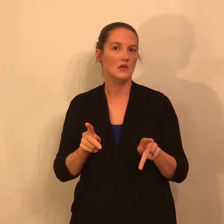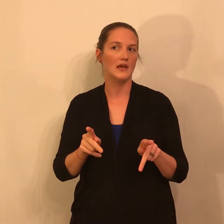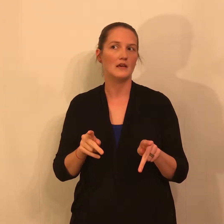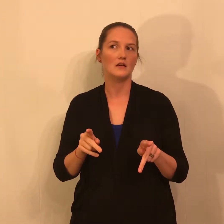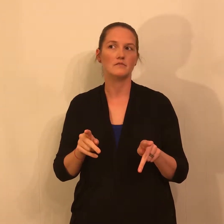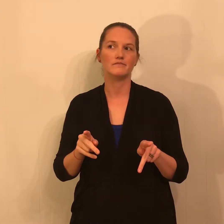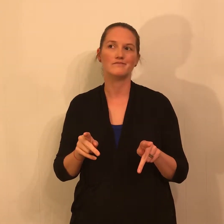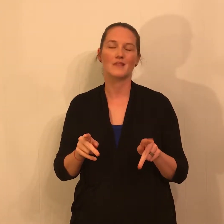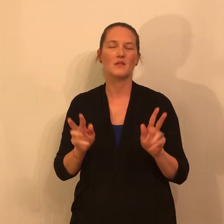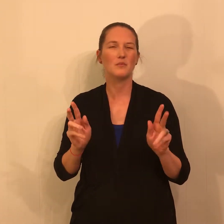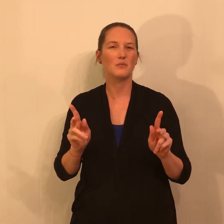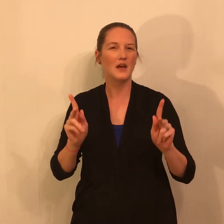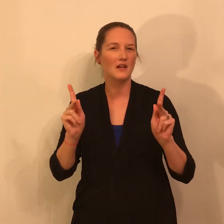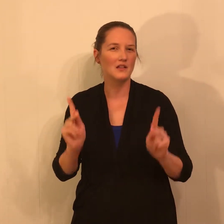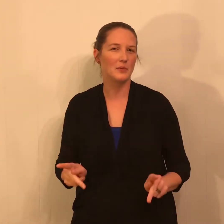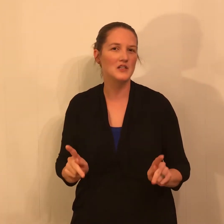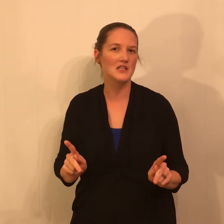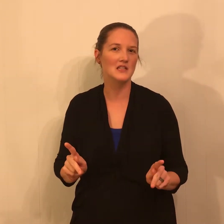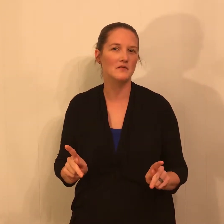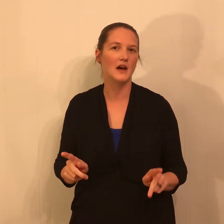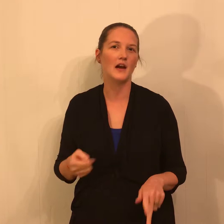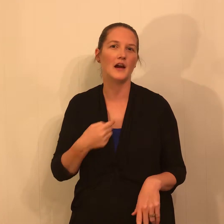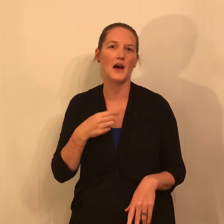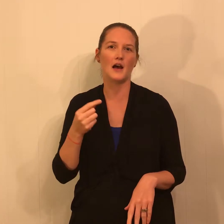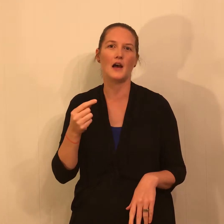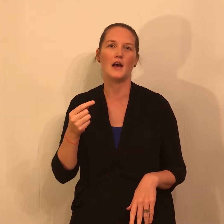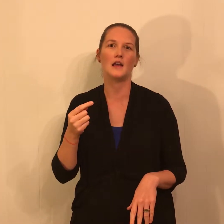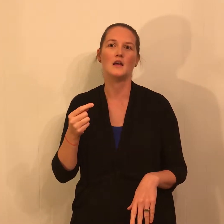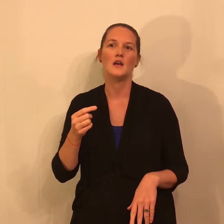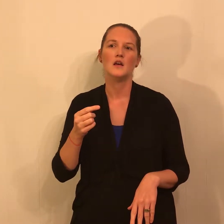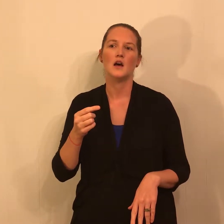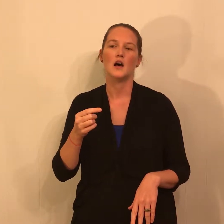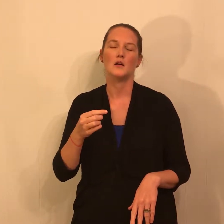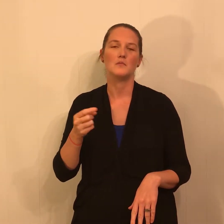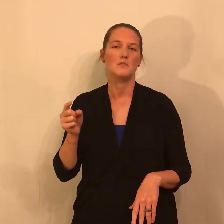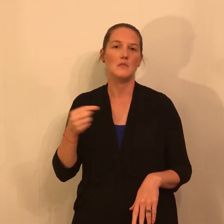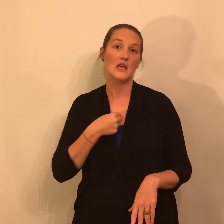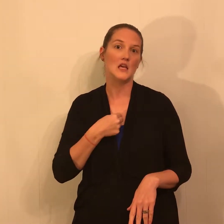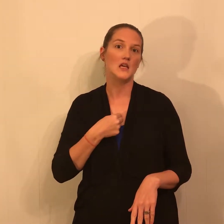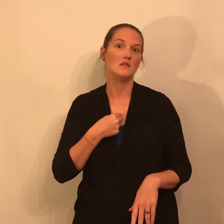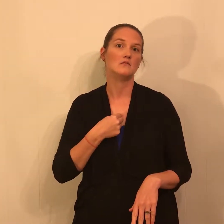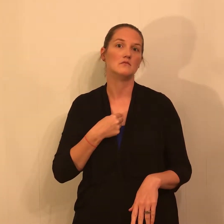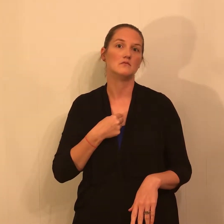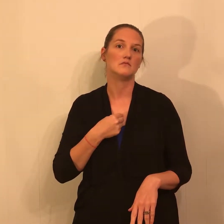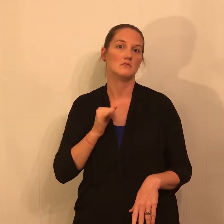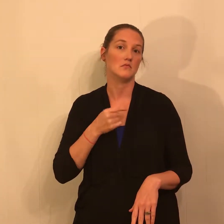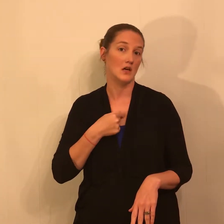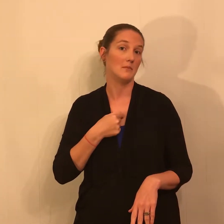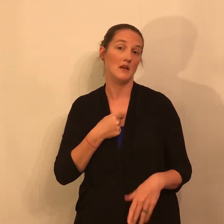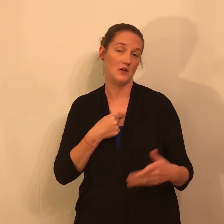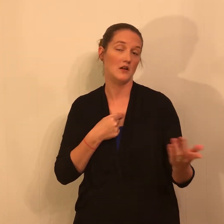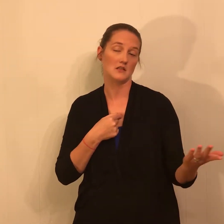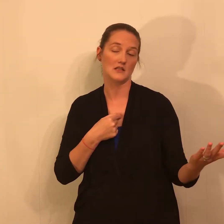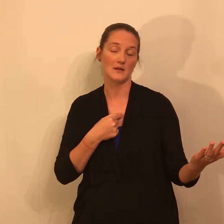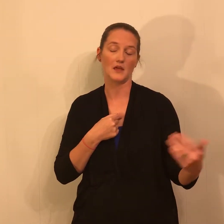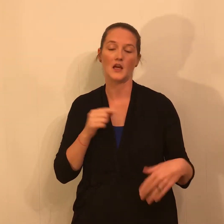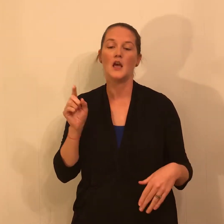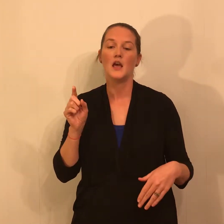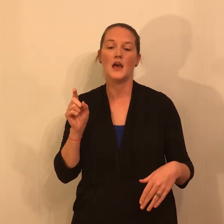like kind of like the person identifier, I, me, if you notice the same thing, and